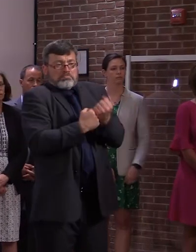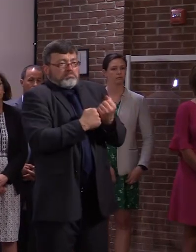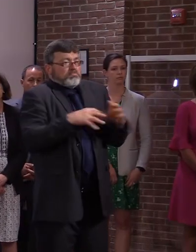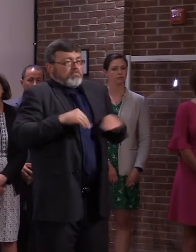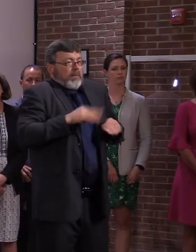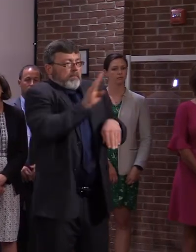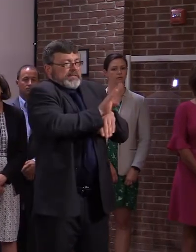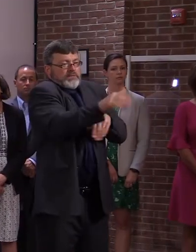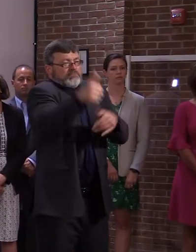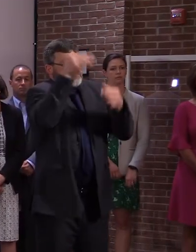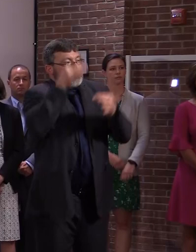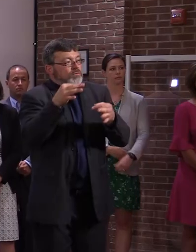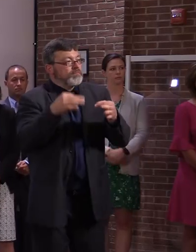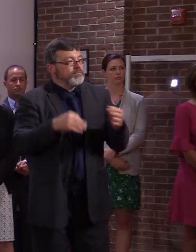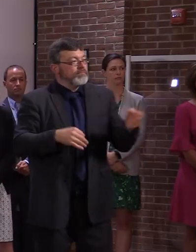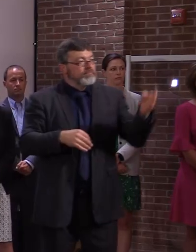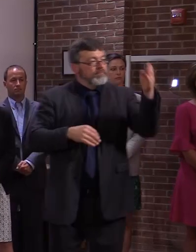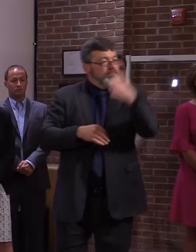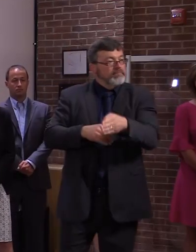Greg Lamoureux, the County Courier. Governor, you